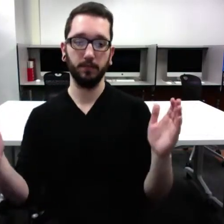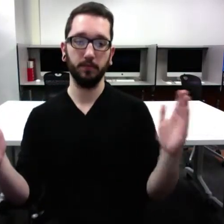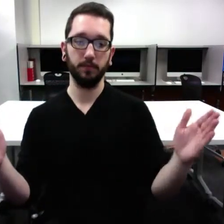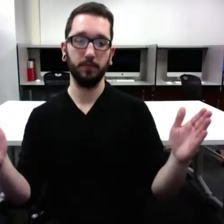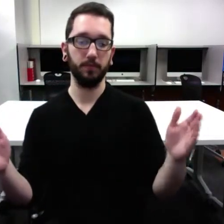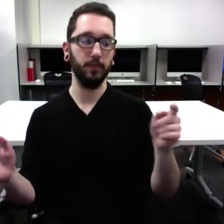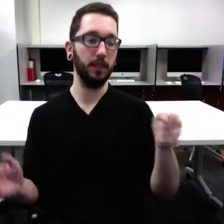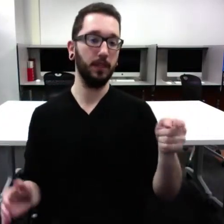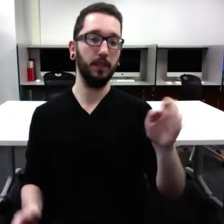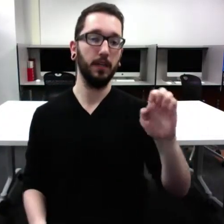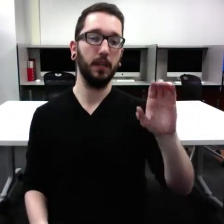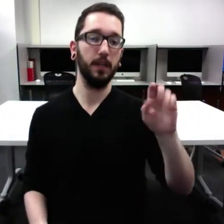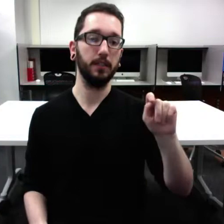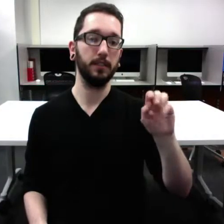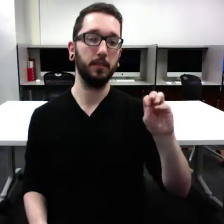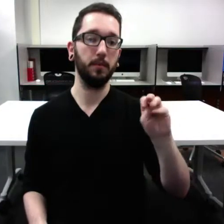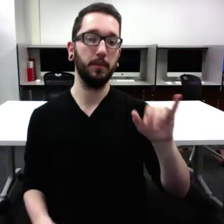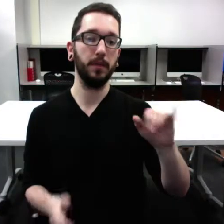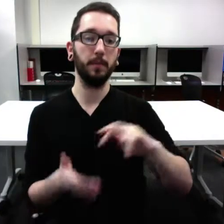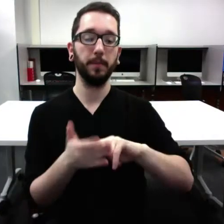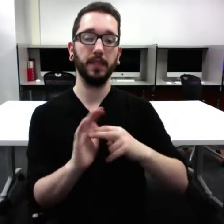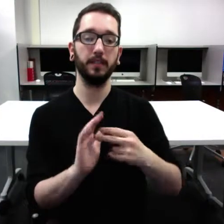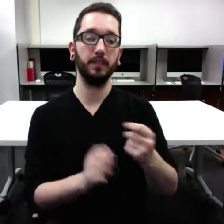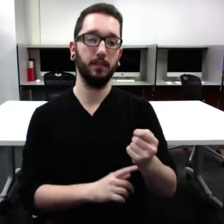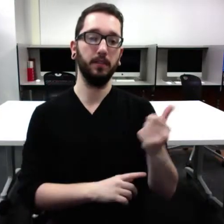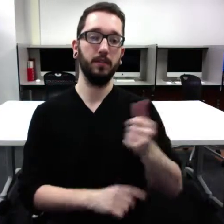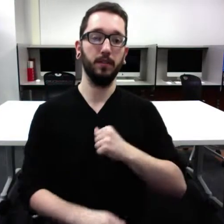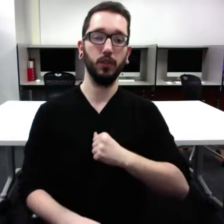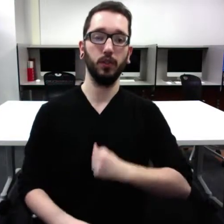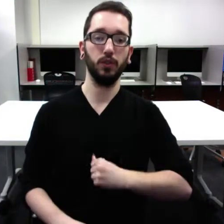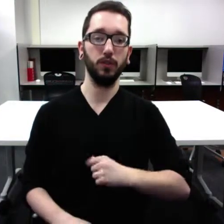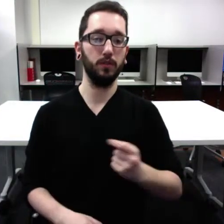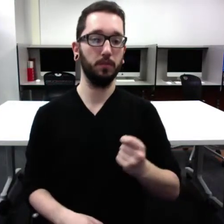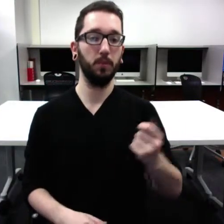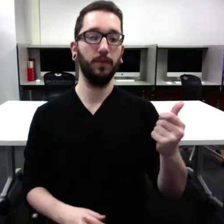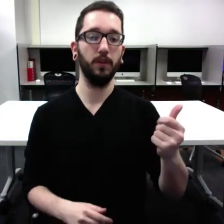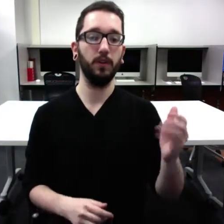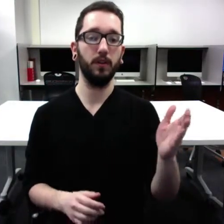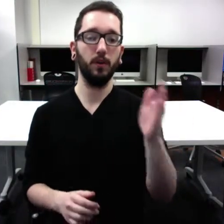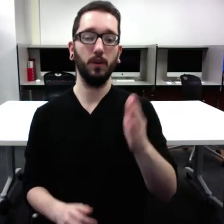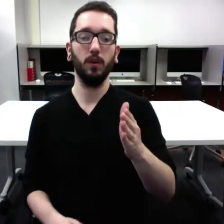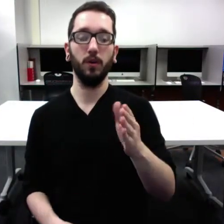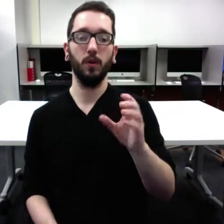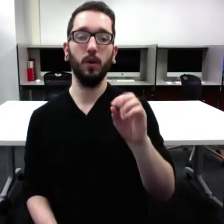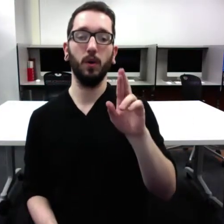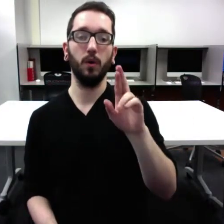Ectomy, which means surgical removal. Oophoro is a root word for ovaries.